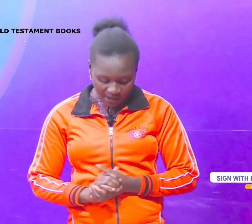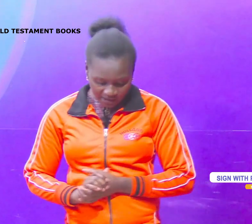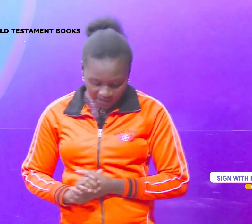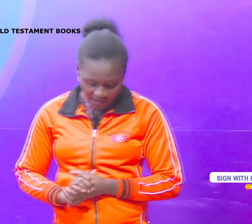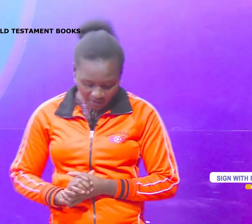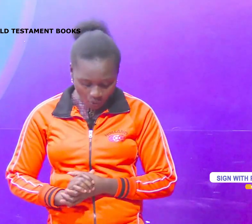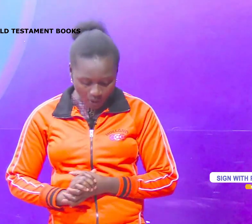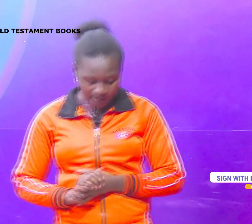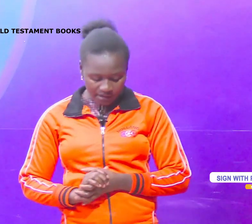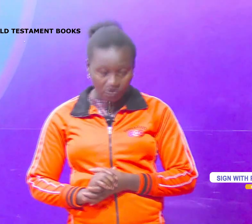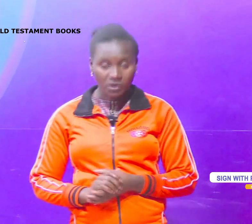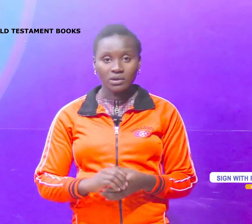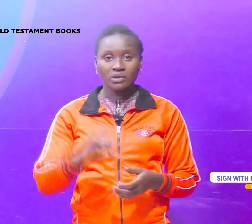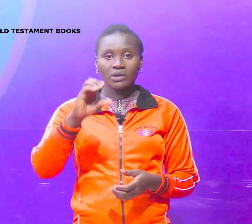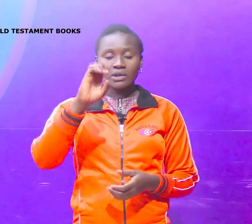the word. So